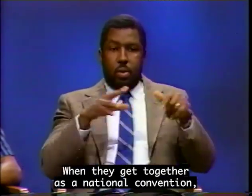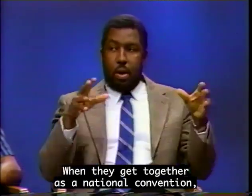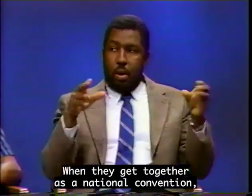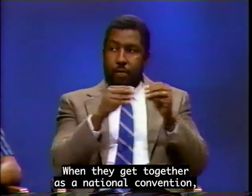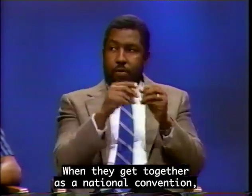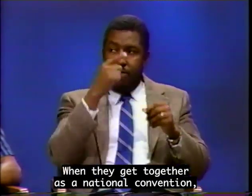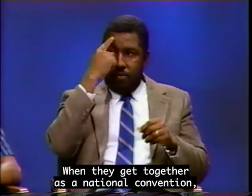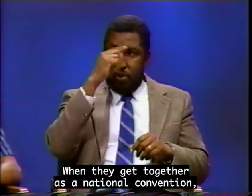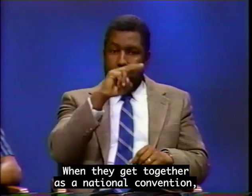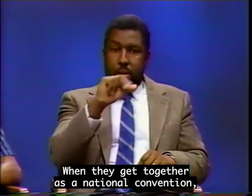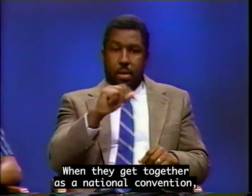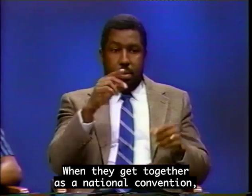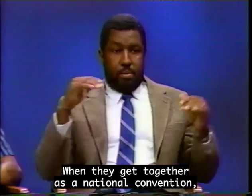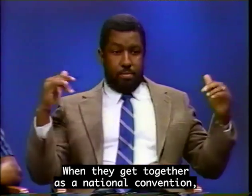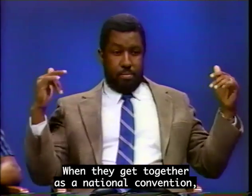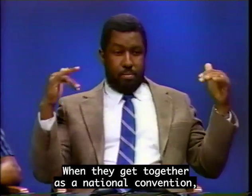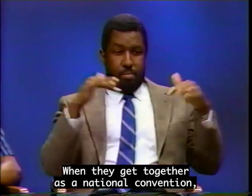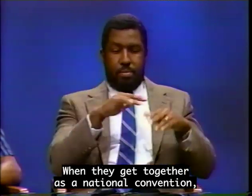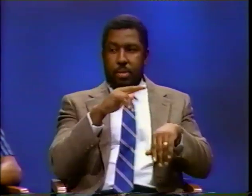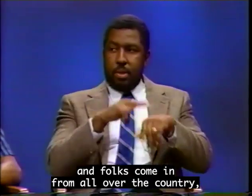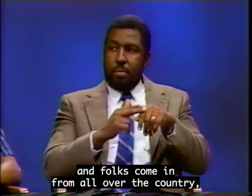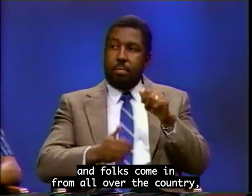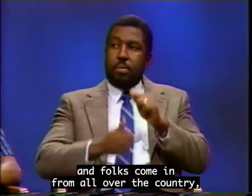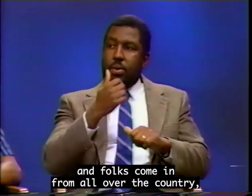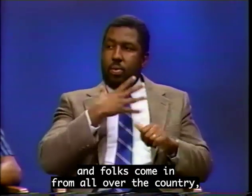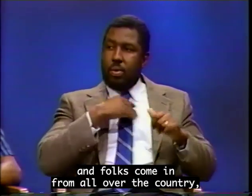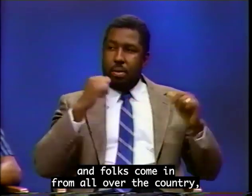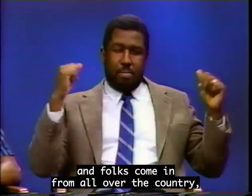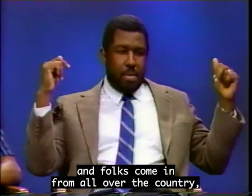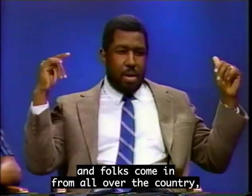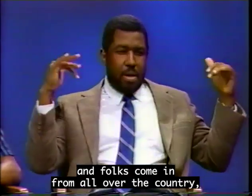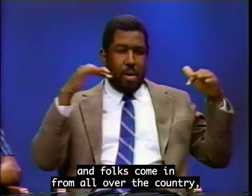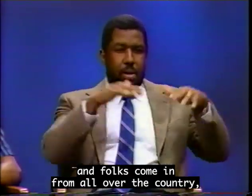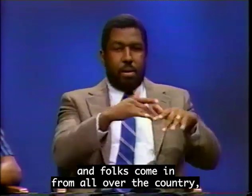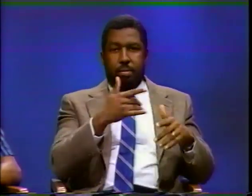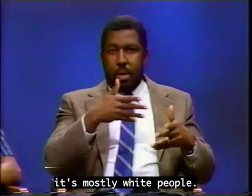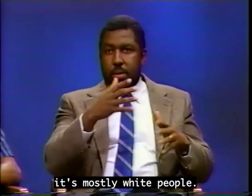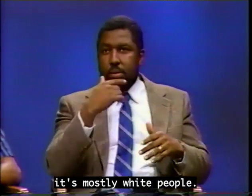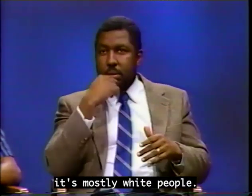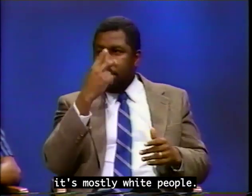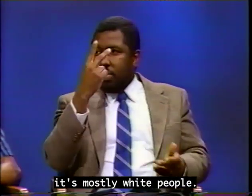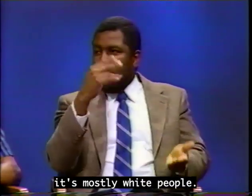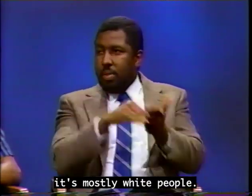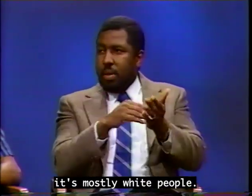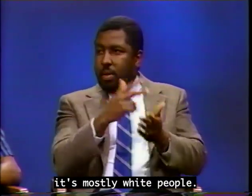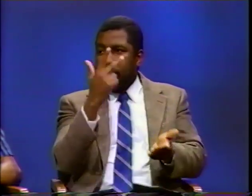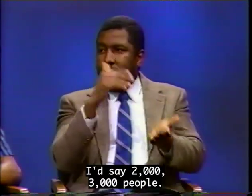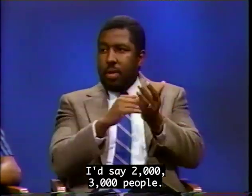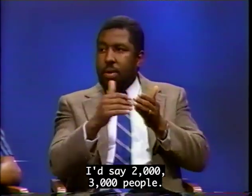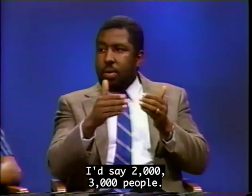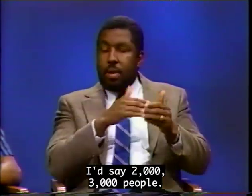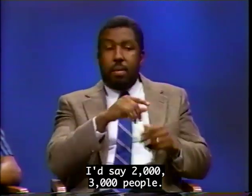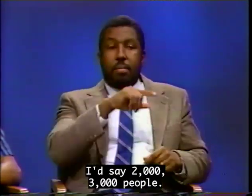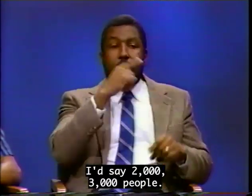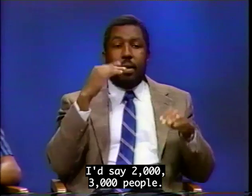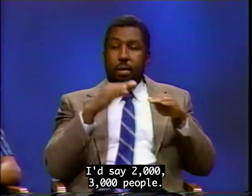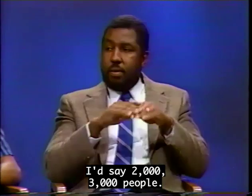When they get together as a national convention and folks come in from all over the country, it's mostly white people. I'd say 2,000, 3,000